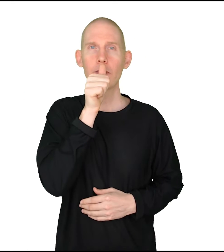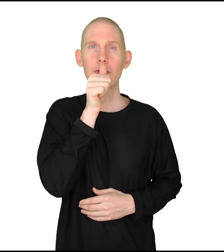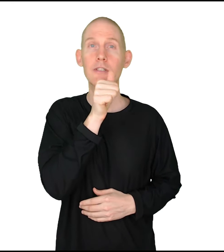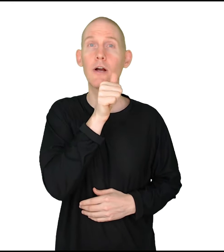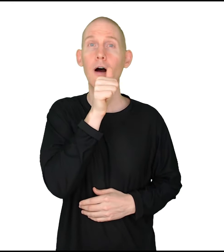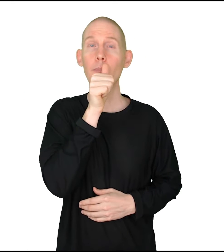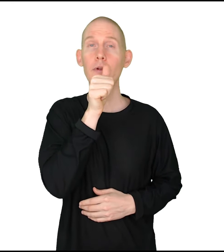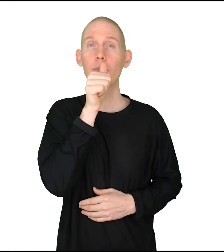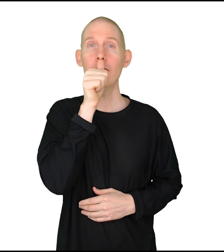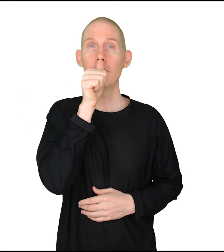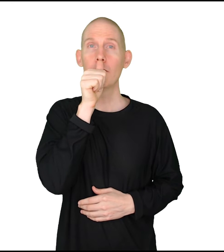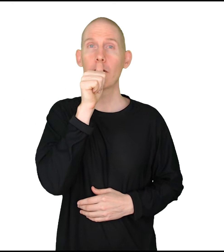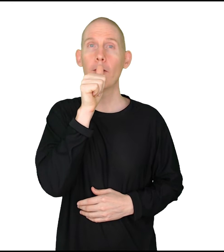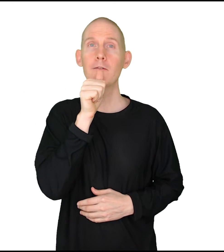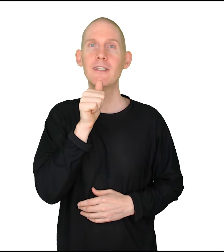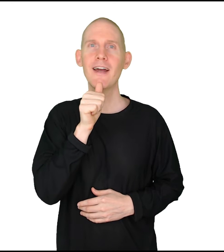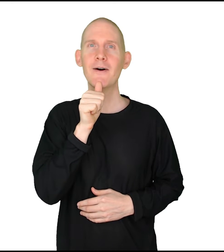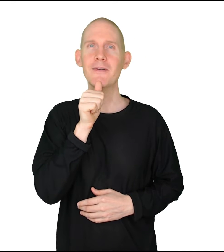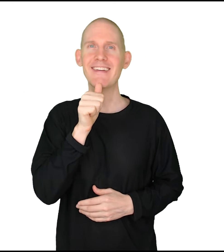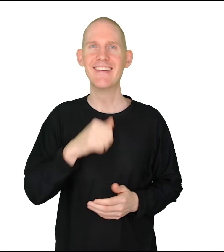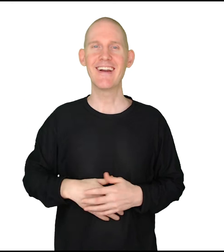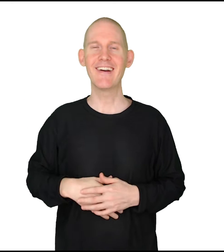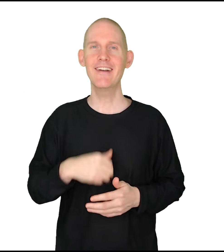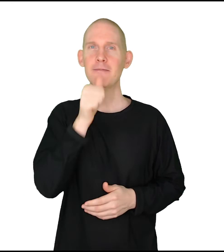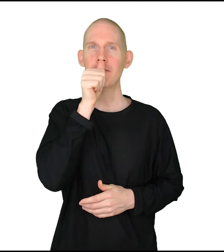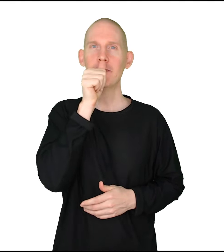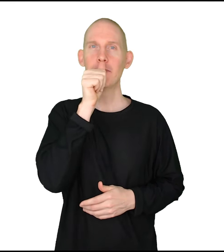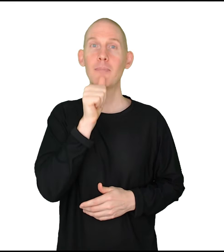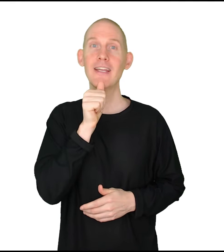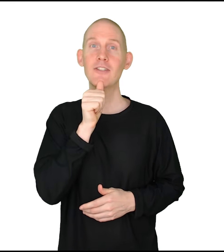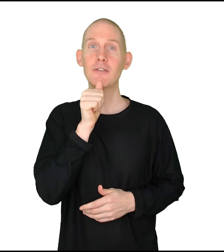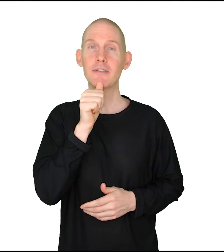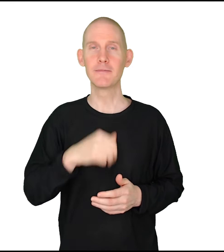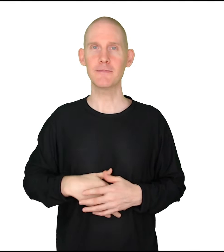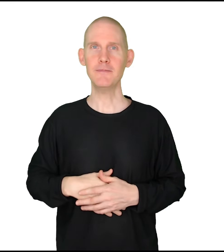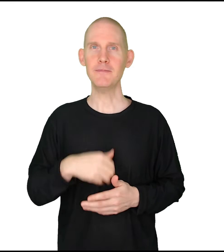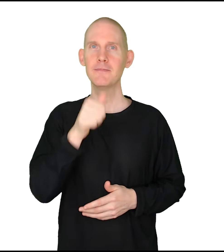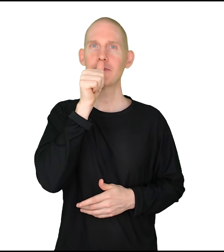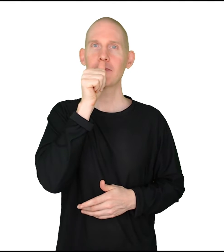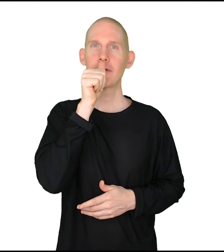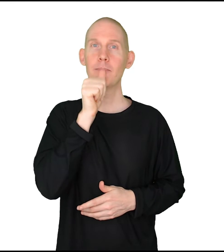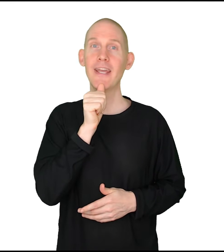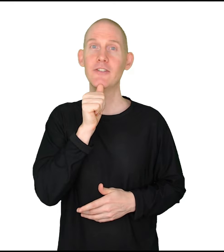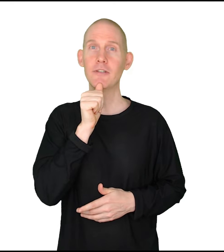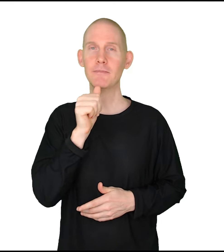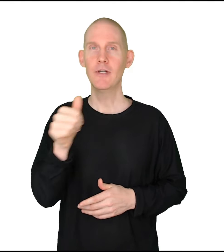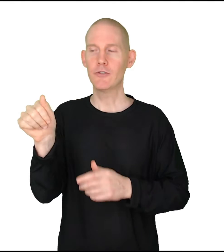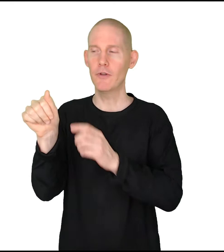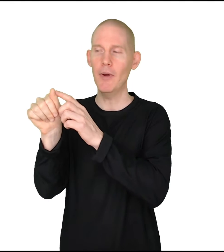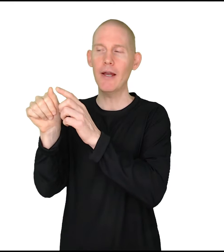must. From the other side, must. All right, this is the same sign for need, need to, have